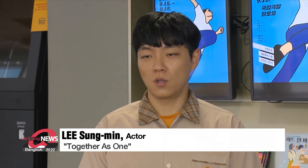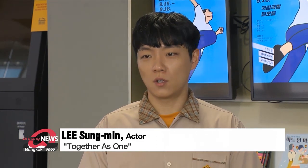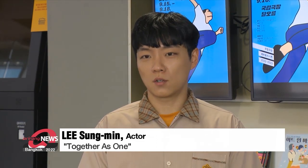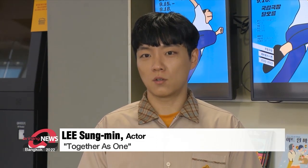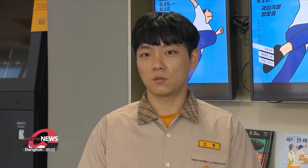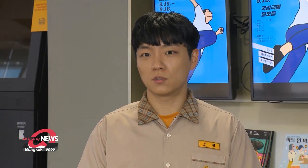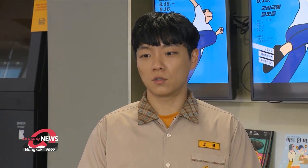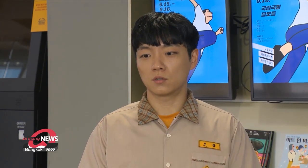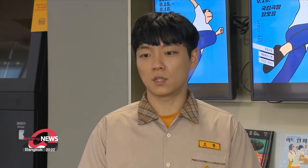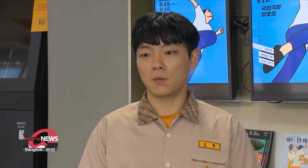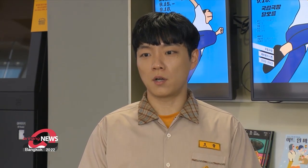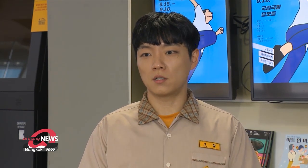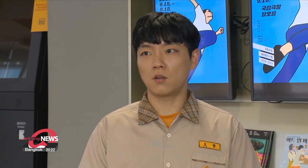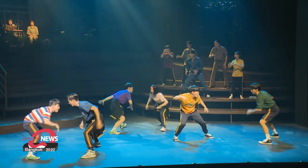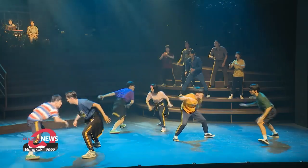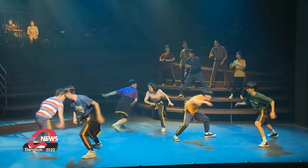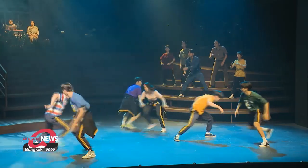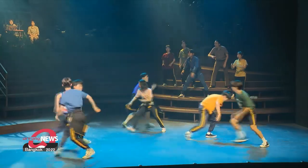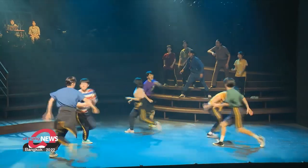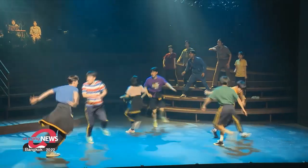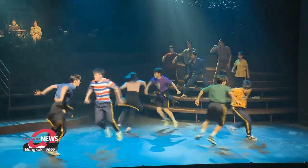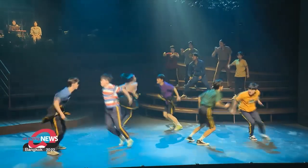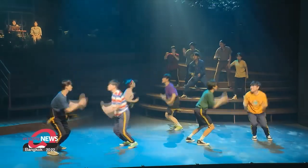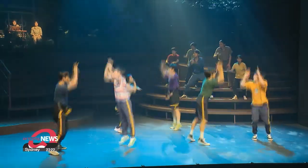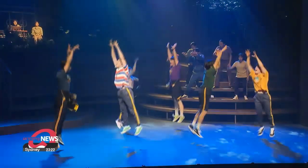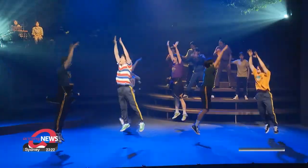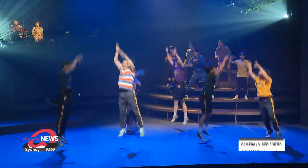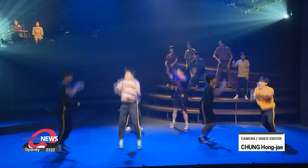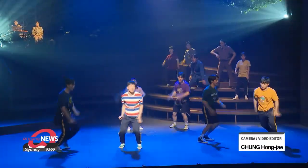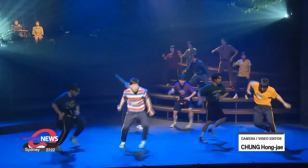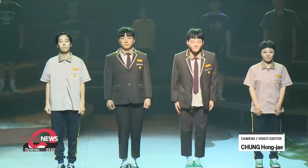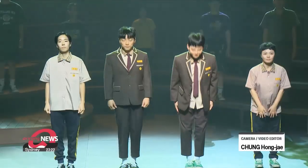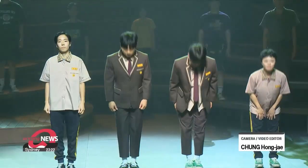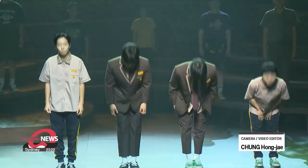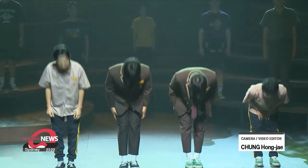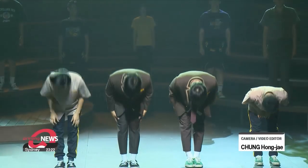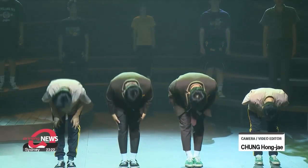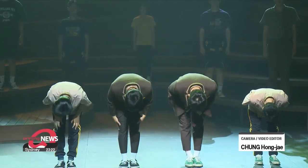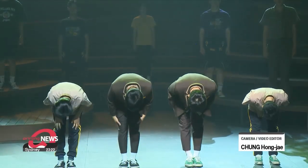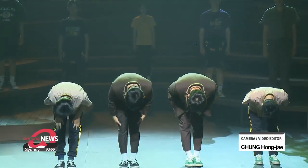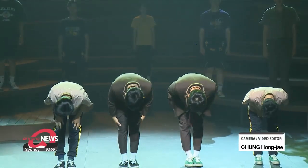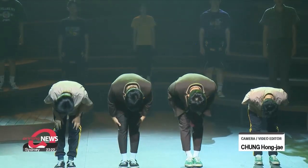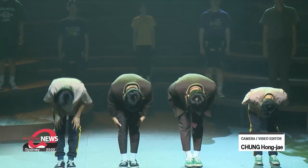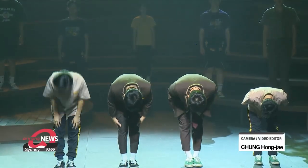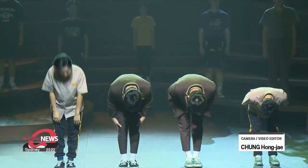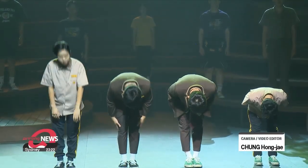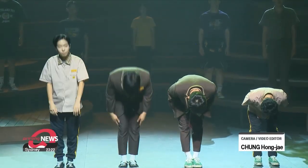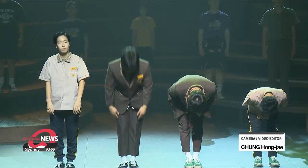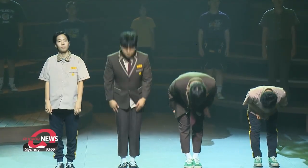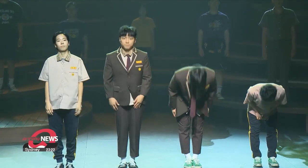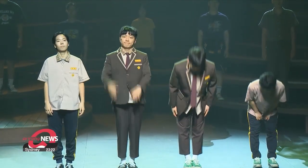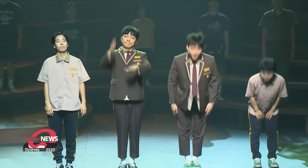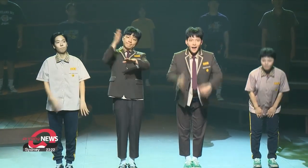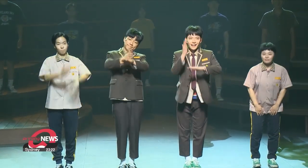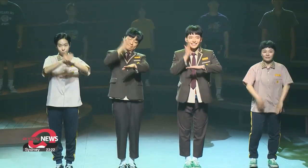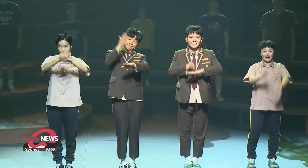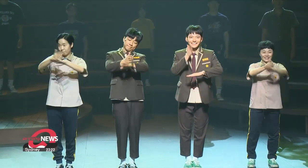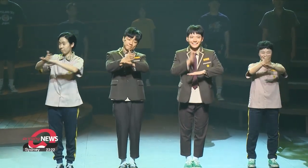enjoy. The director says that while this piece hasn't brought down the barriers completely, through constant trial and